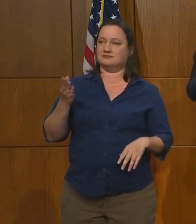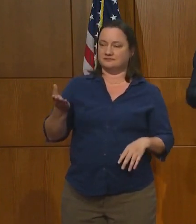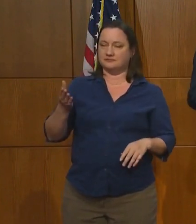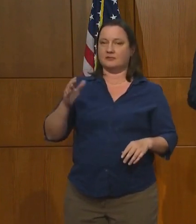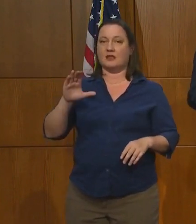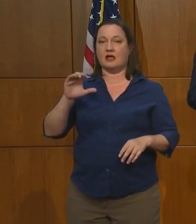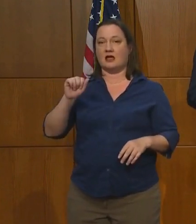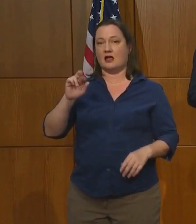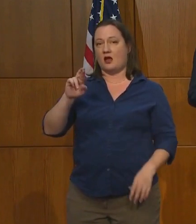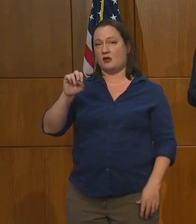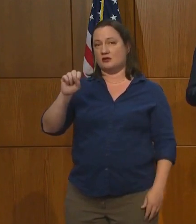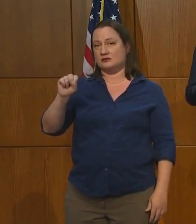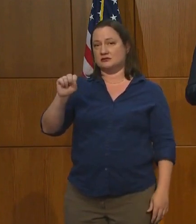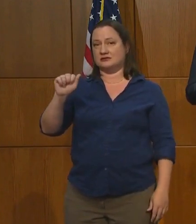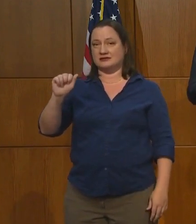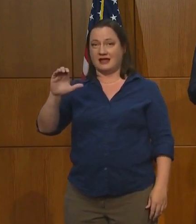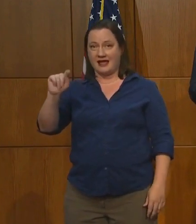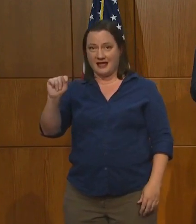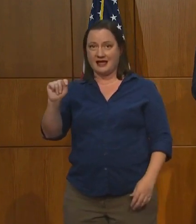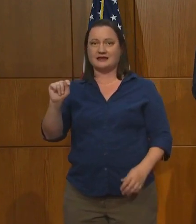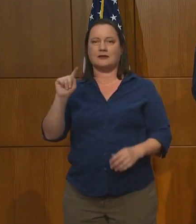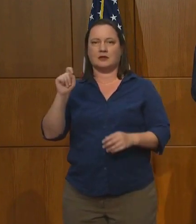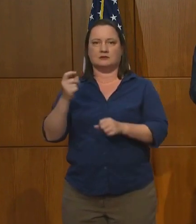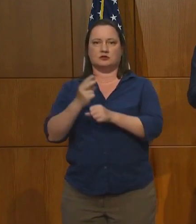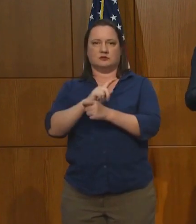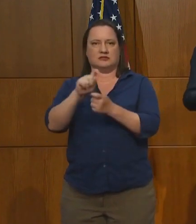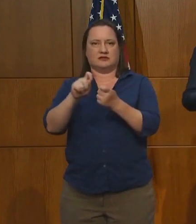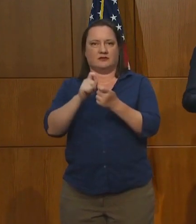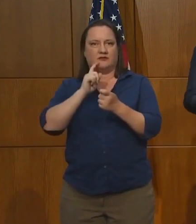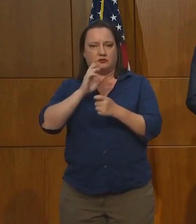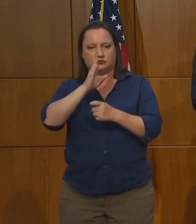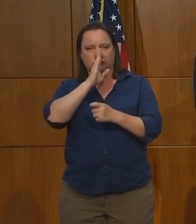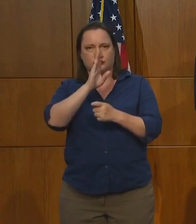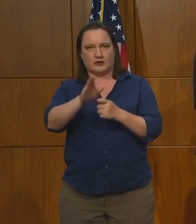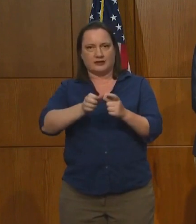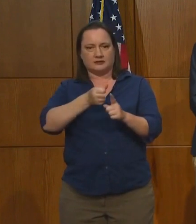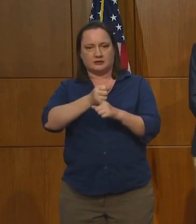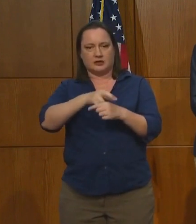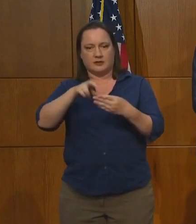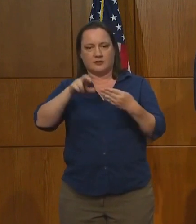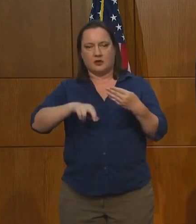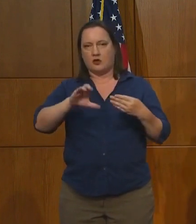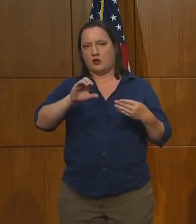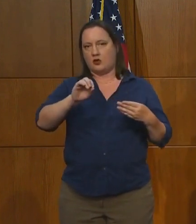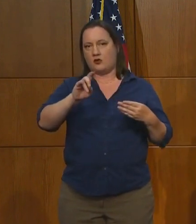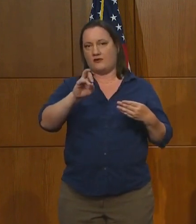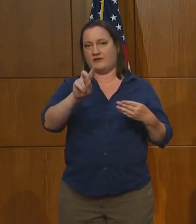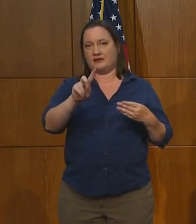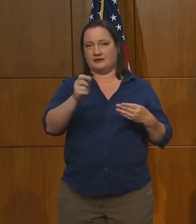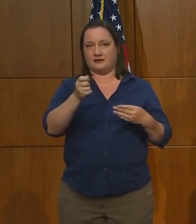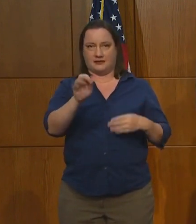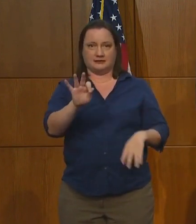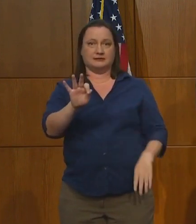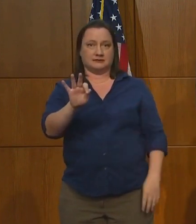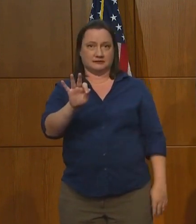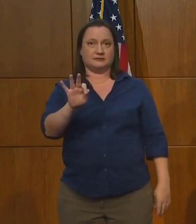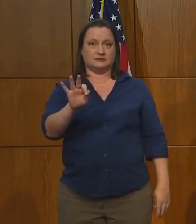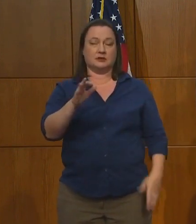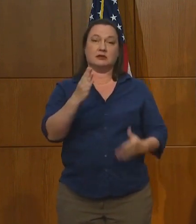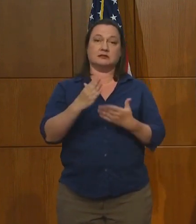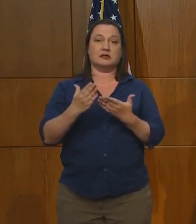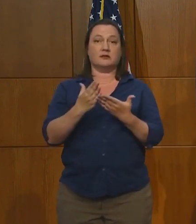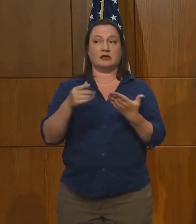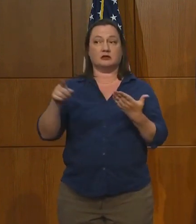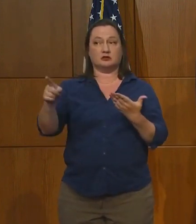has to be used specifically for direct impacts of the COVID-19. Some of the things that you talked about would